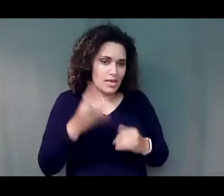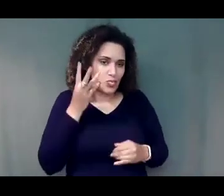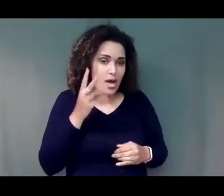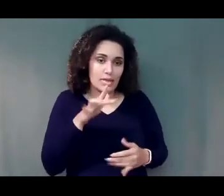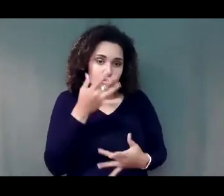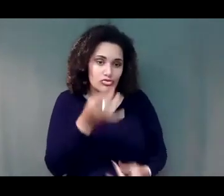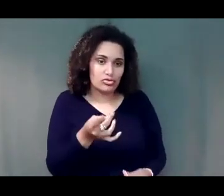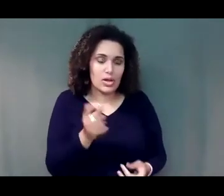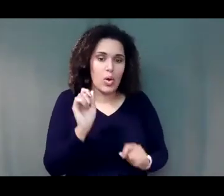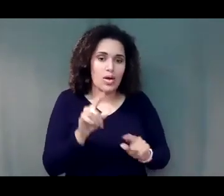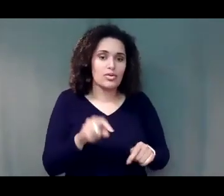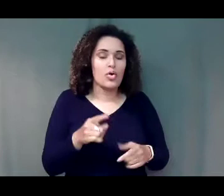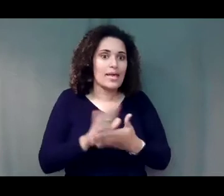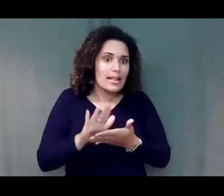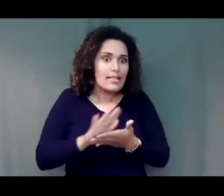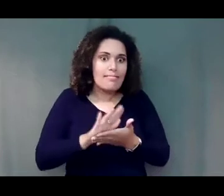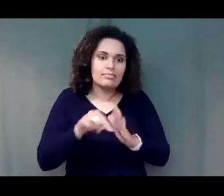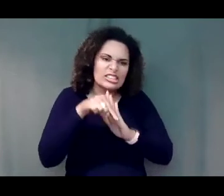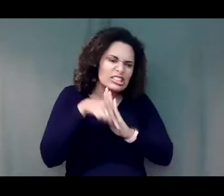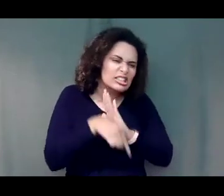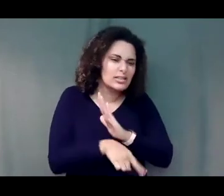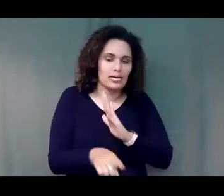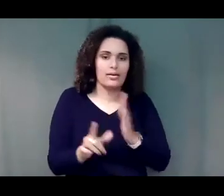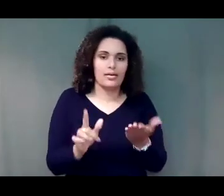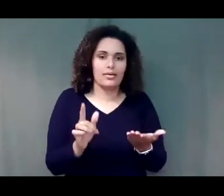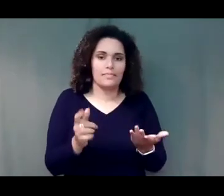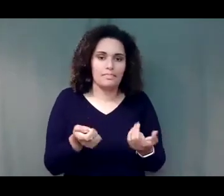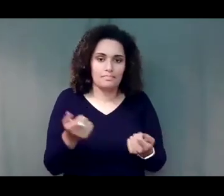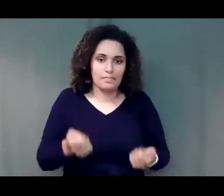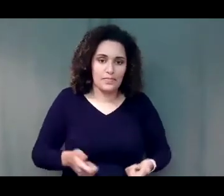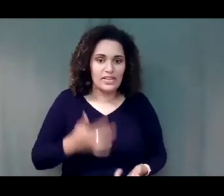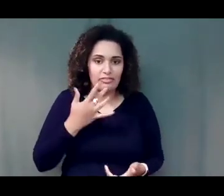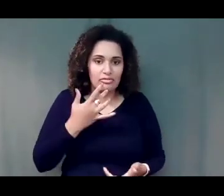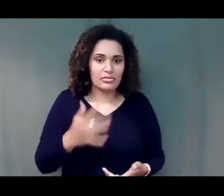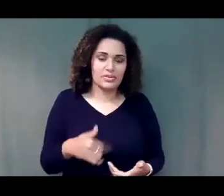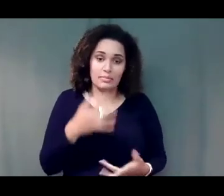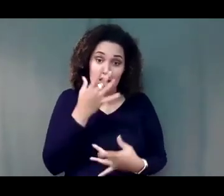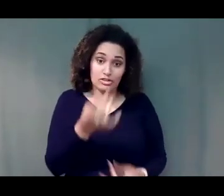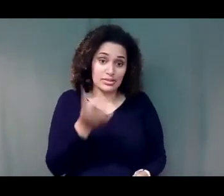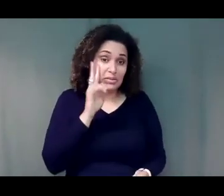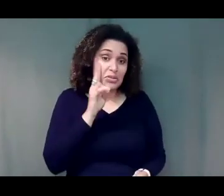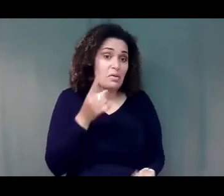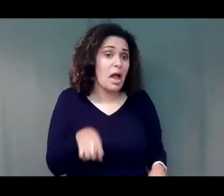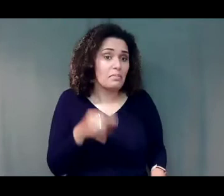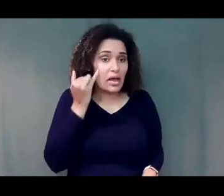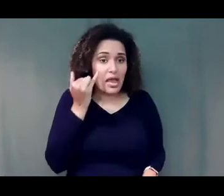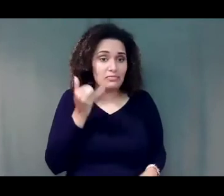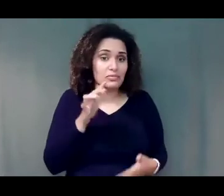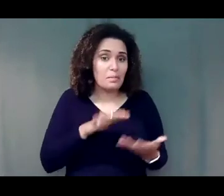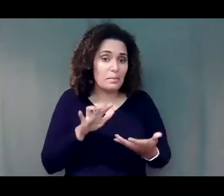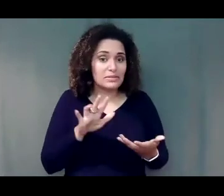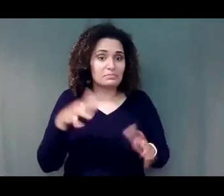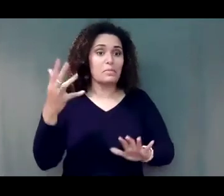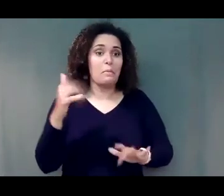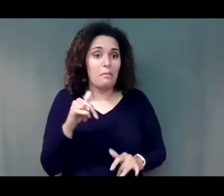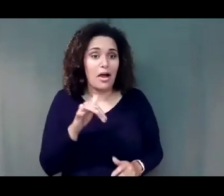We do clean them like crazy in between. Yeah. But that's, kind of interesting to see what would happen if we mixed it up on purpose or